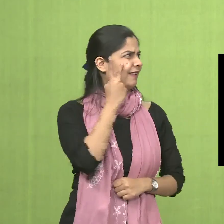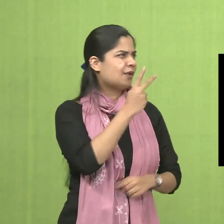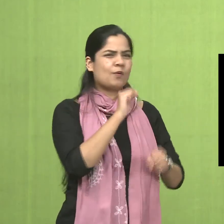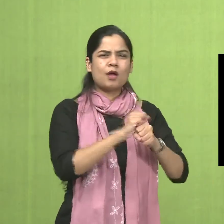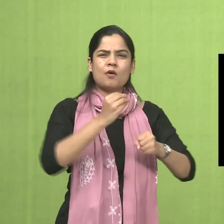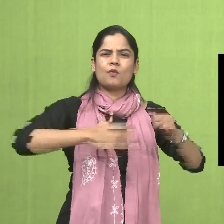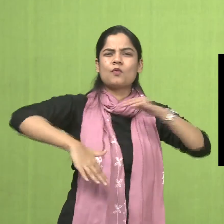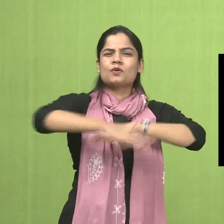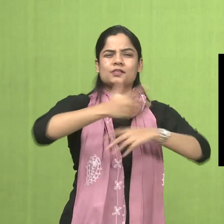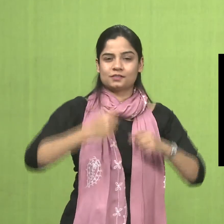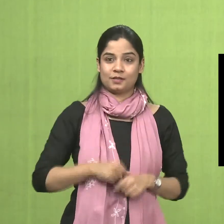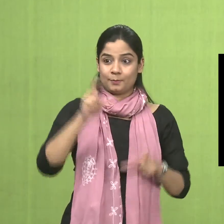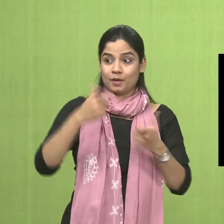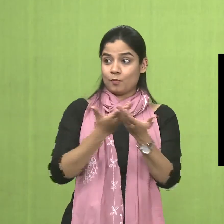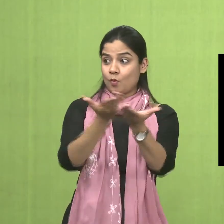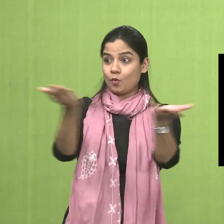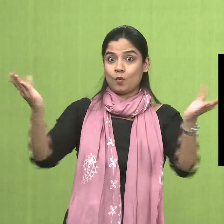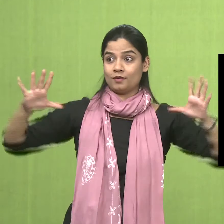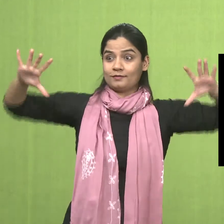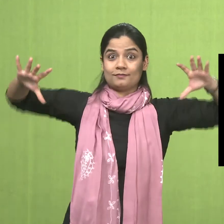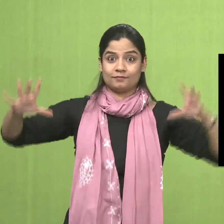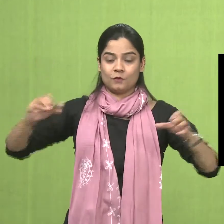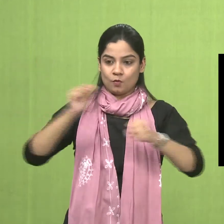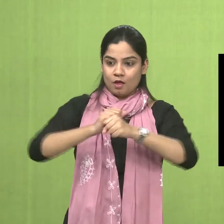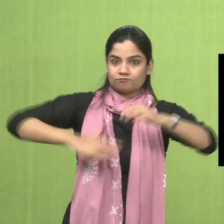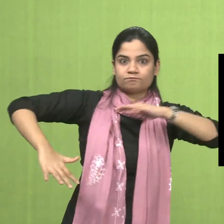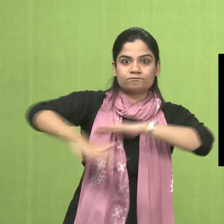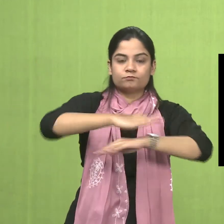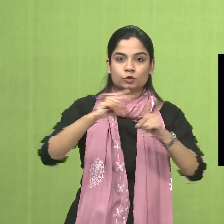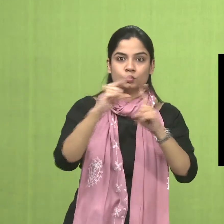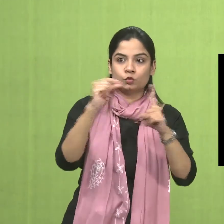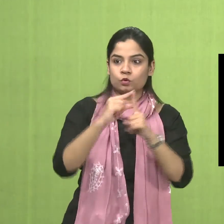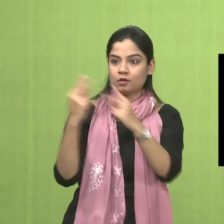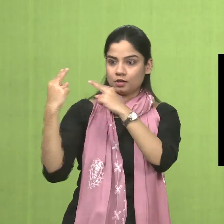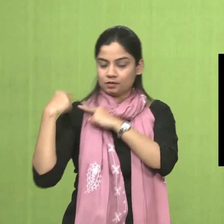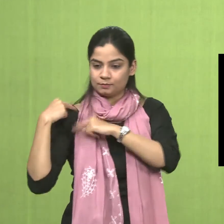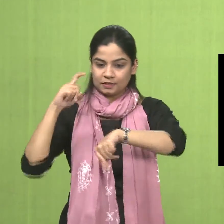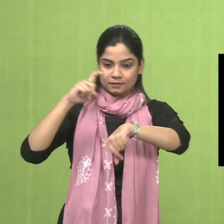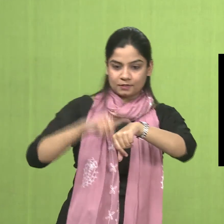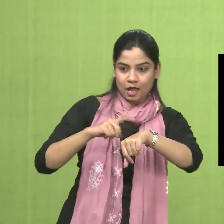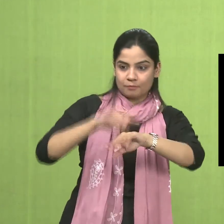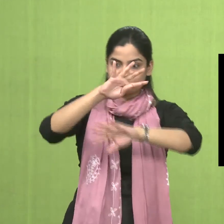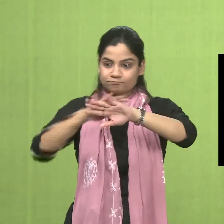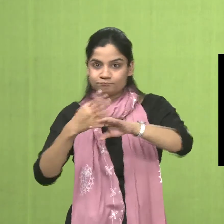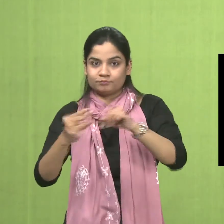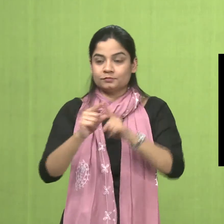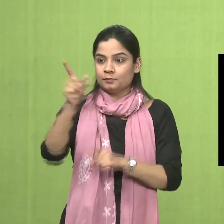work organization? When people come together, we have to have a work organization, planning, arranging and performing